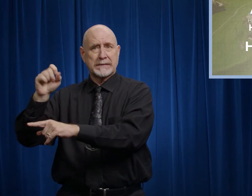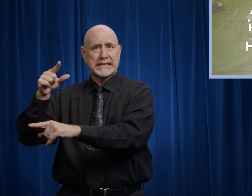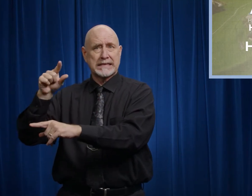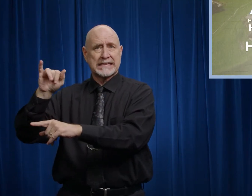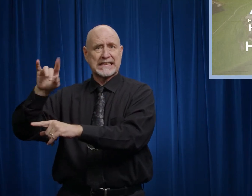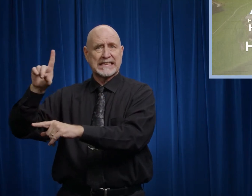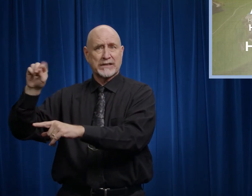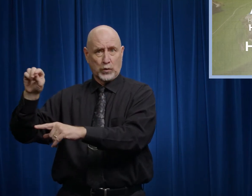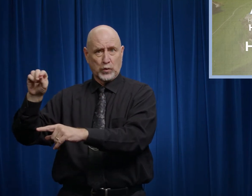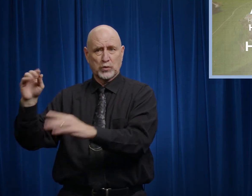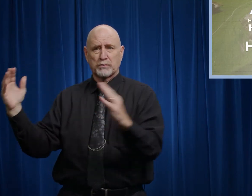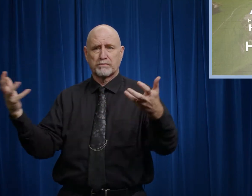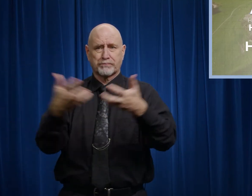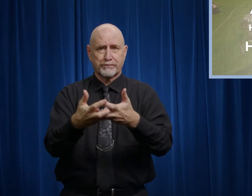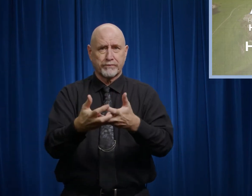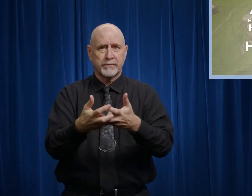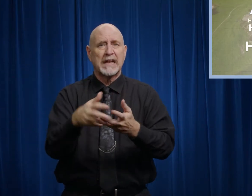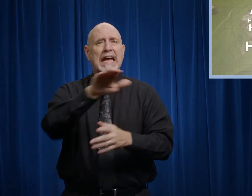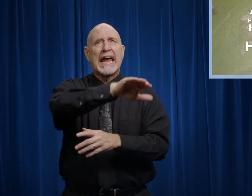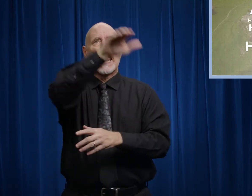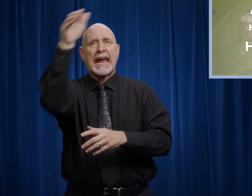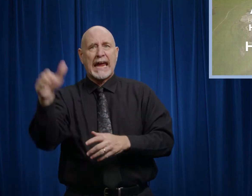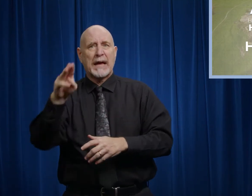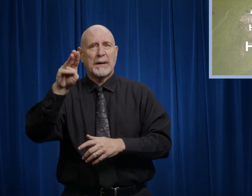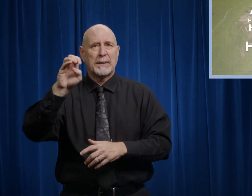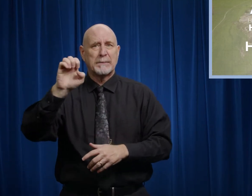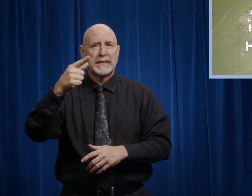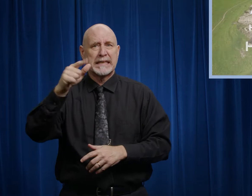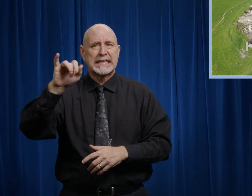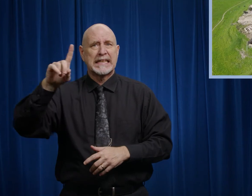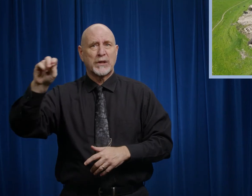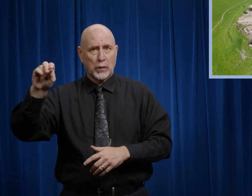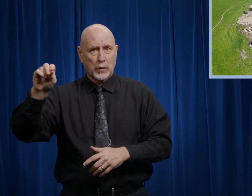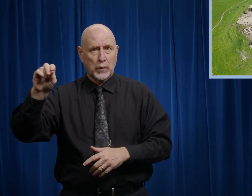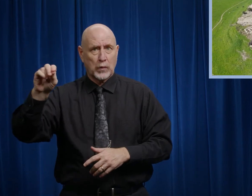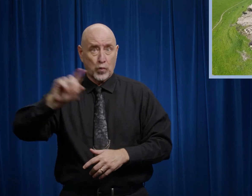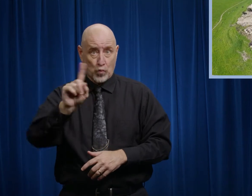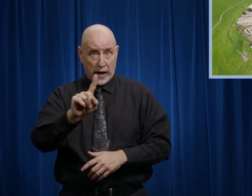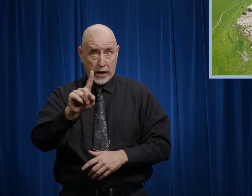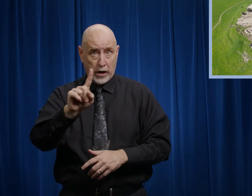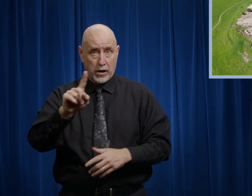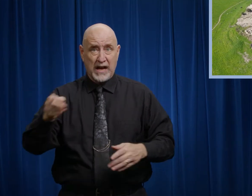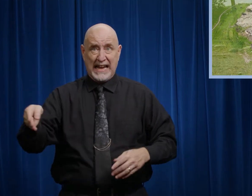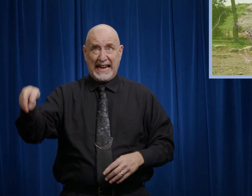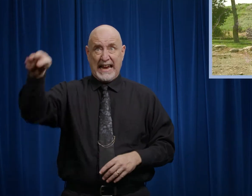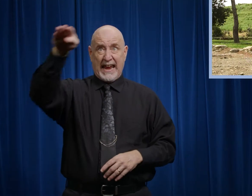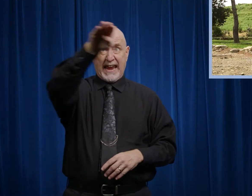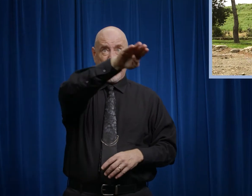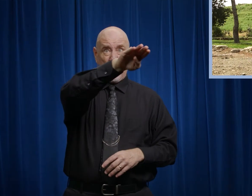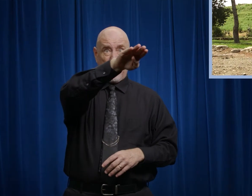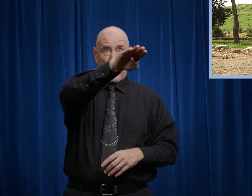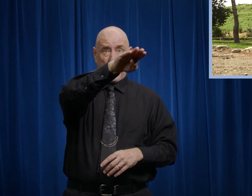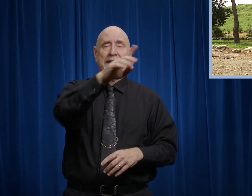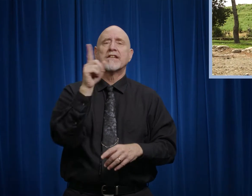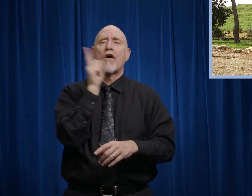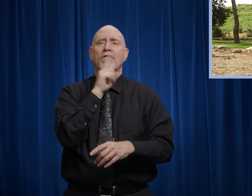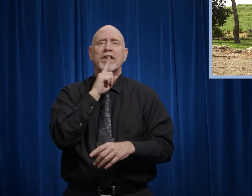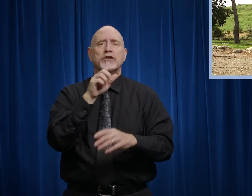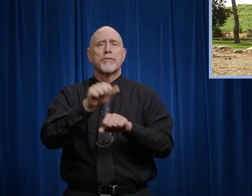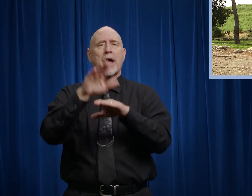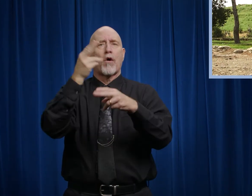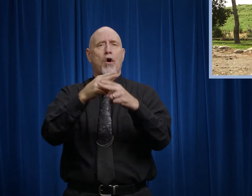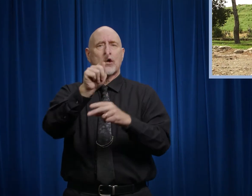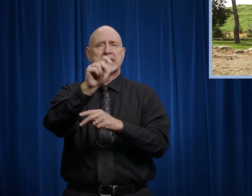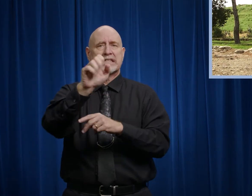as Megiddo. Armageddon, or the hill of Megiddo, is literally situated on a hill or